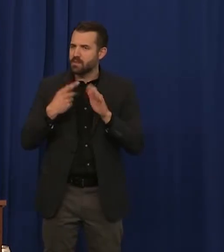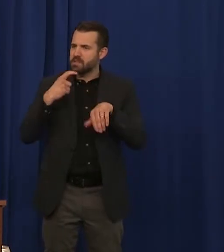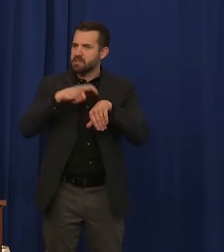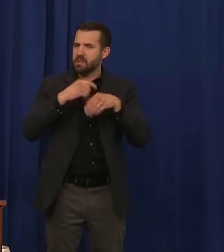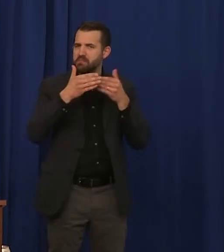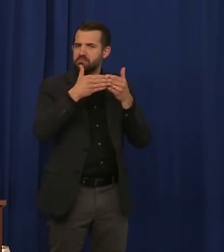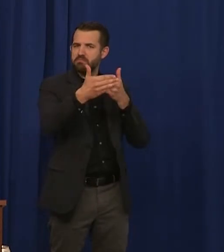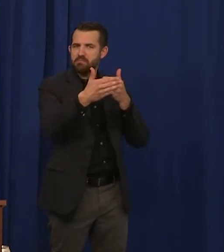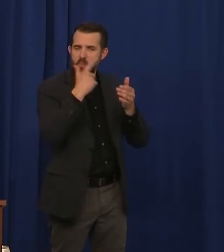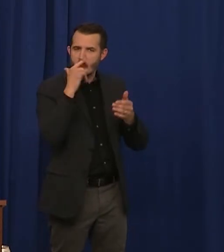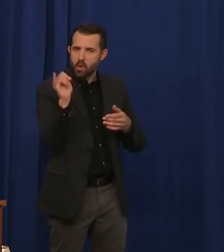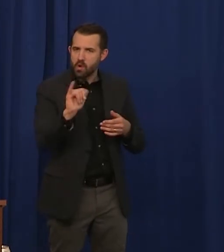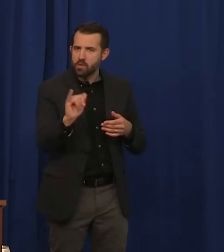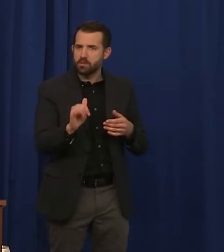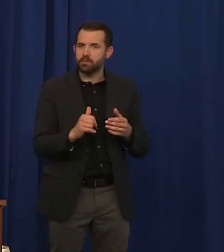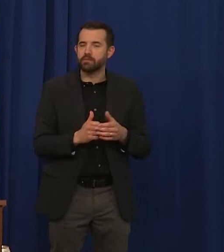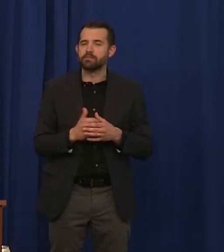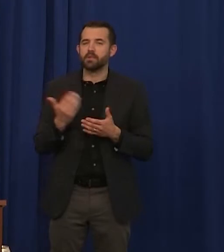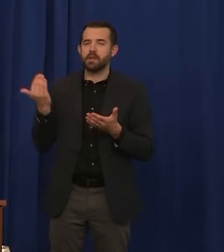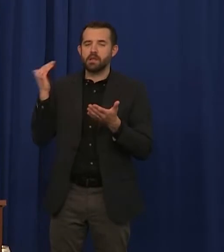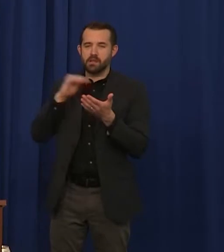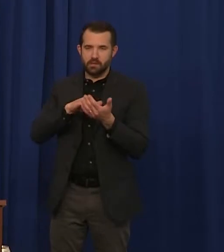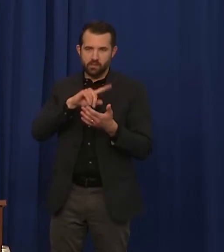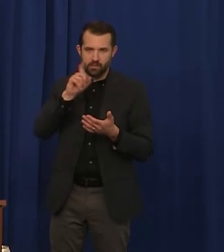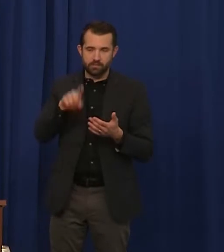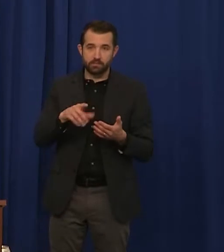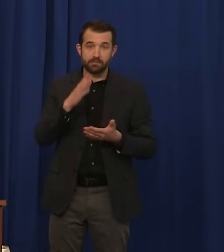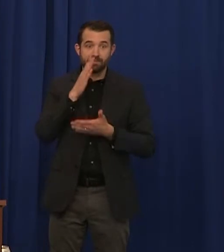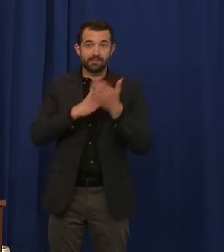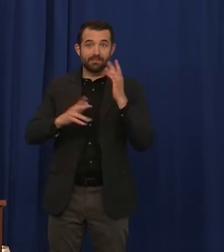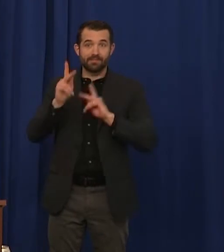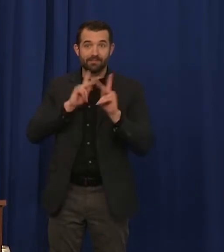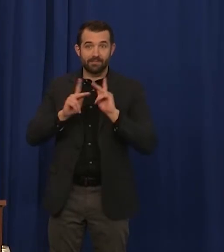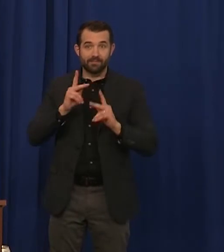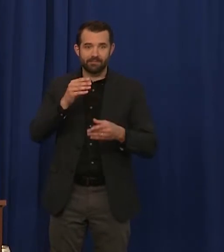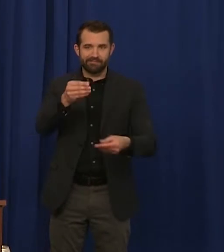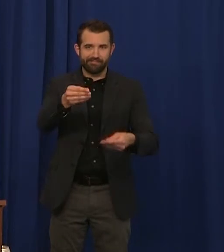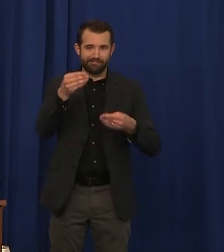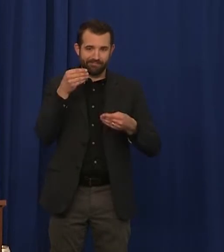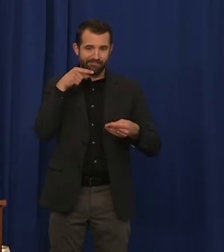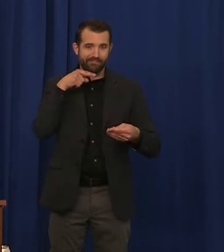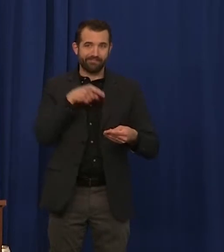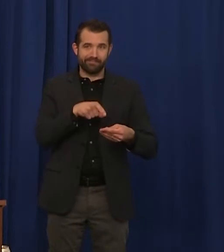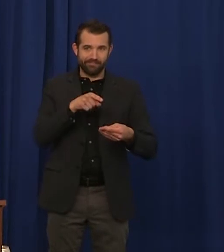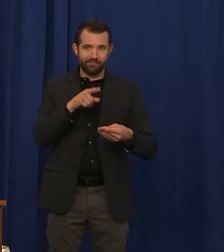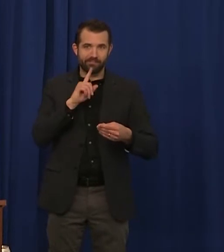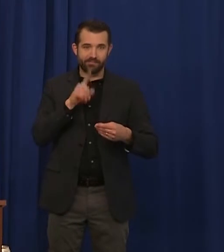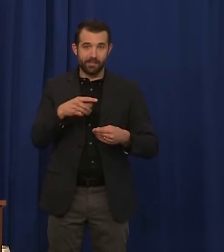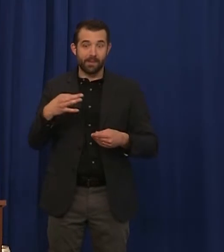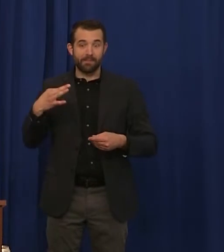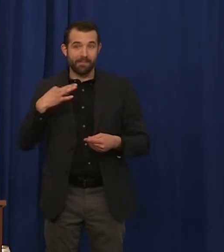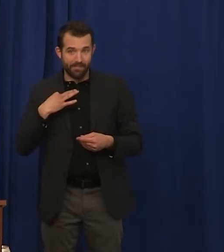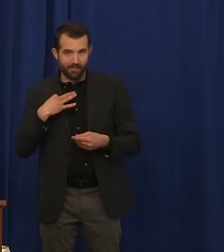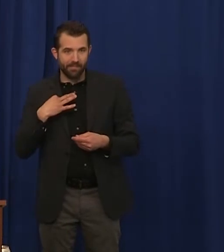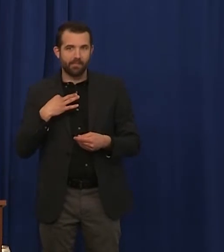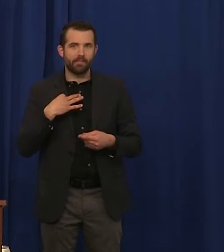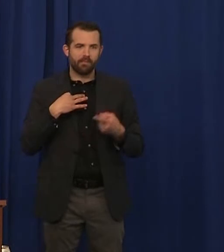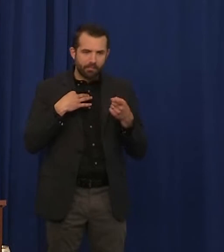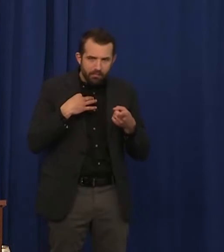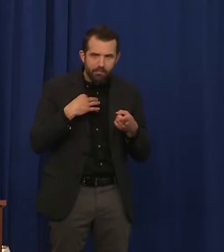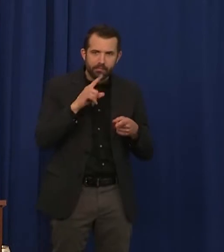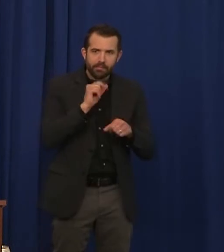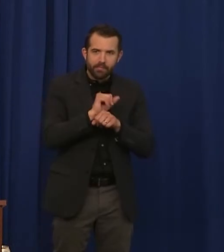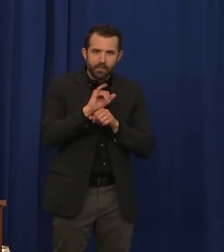about people who had timelines for fact-finding interviews scheduled out to July, and how is that going to impact